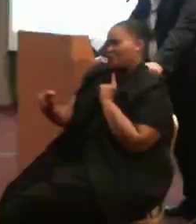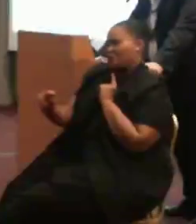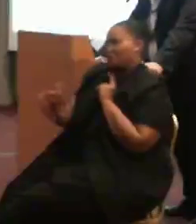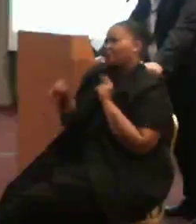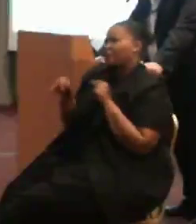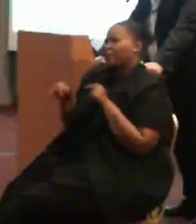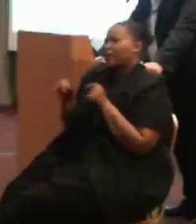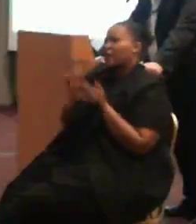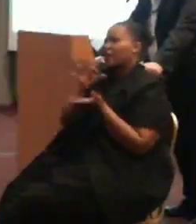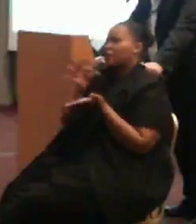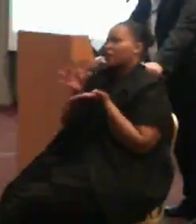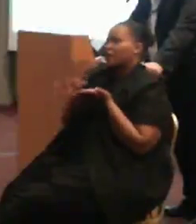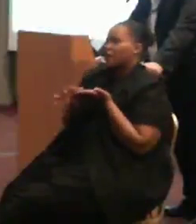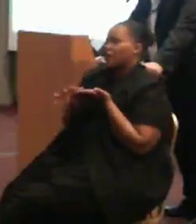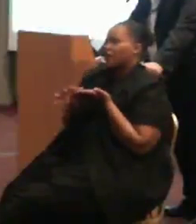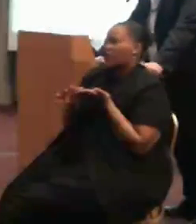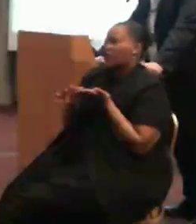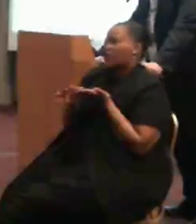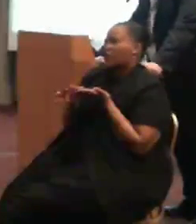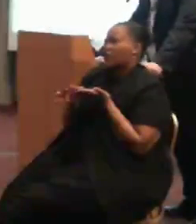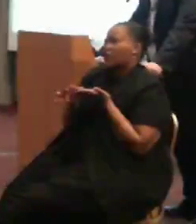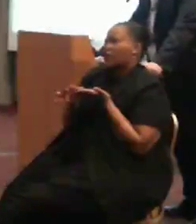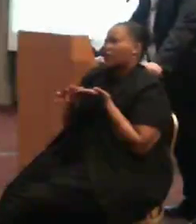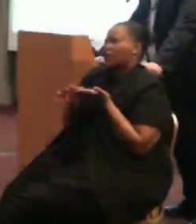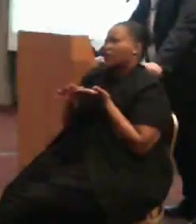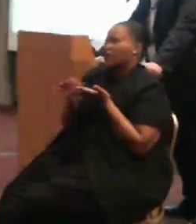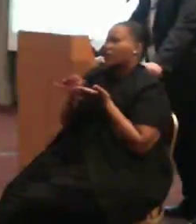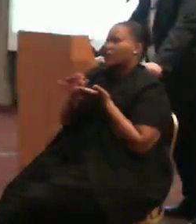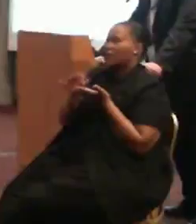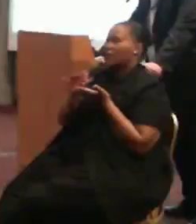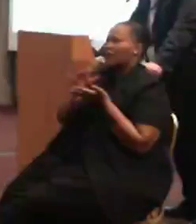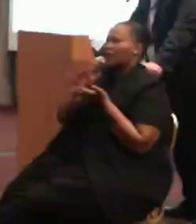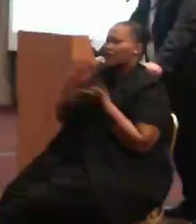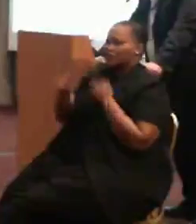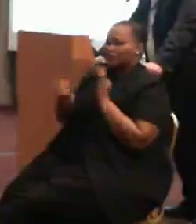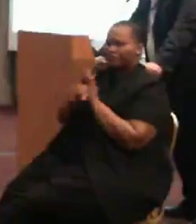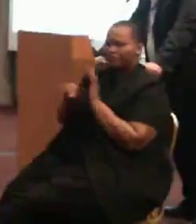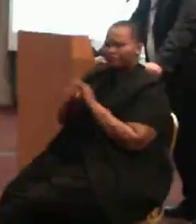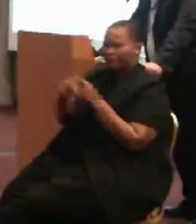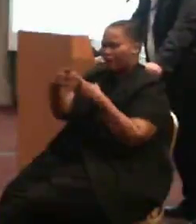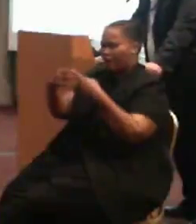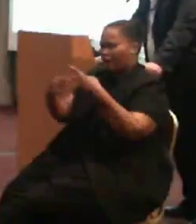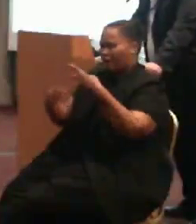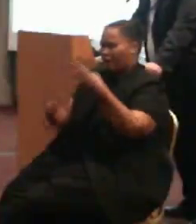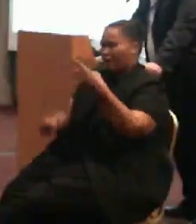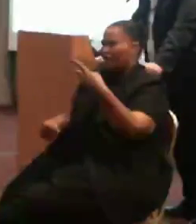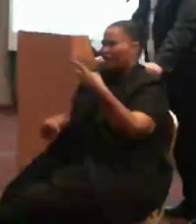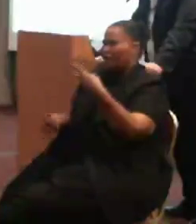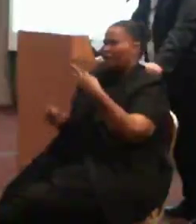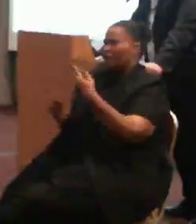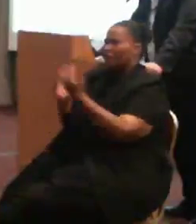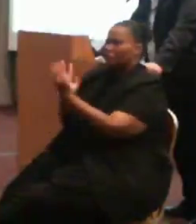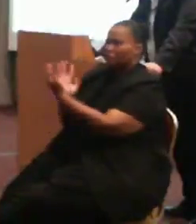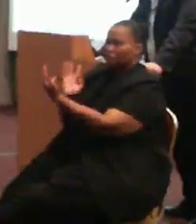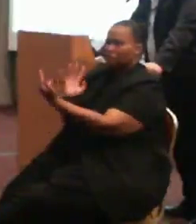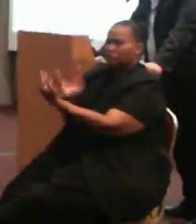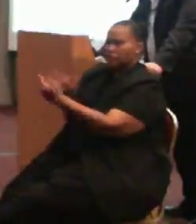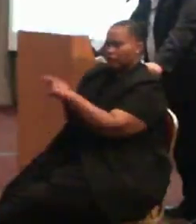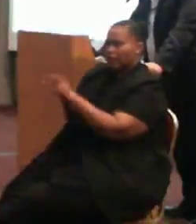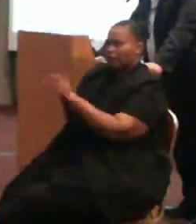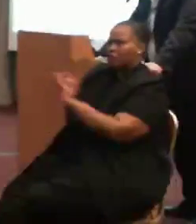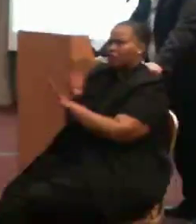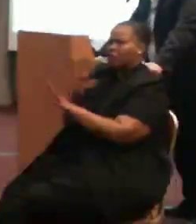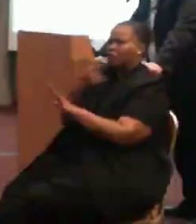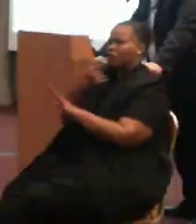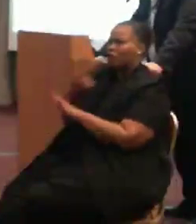This application is defective in a number of instances. This panel has highlighted Eskom